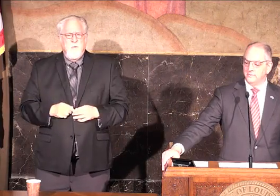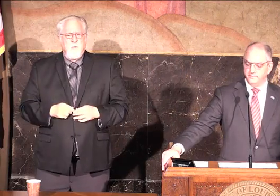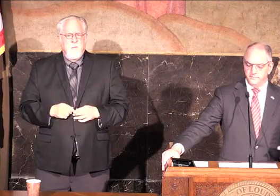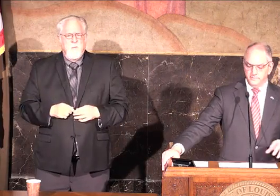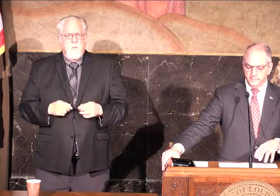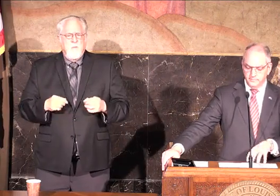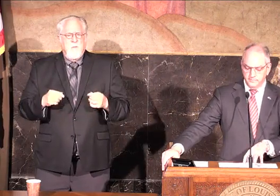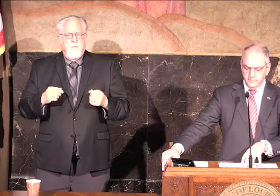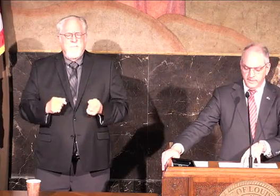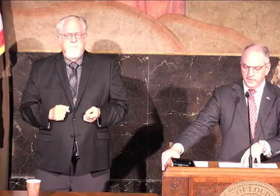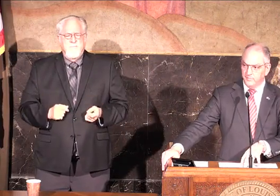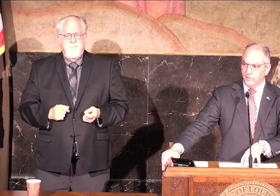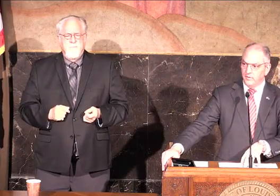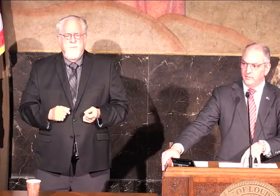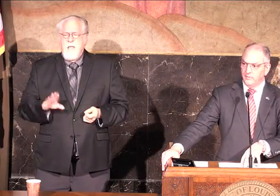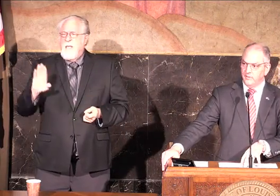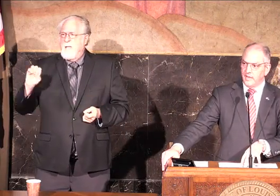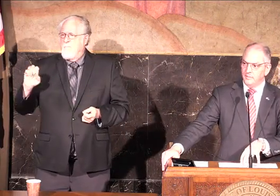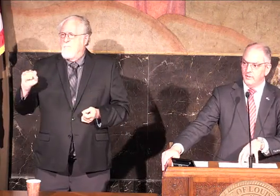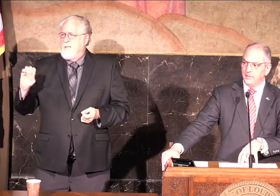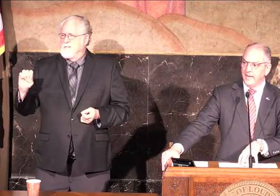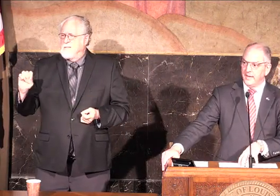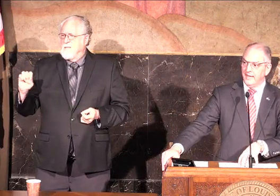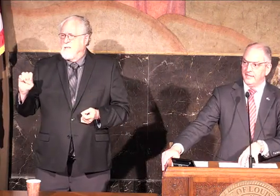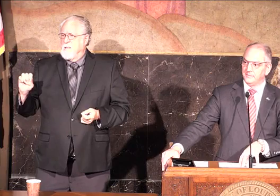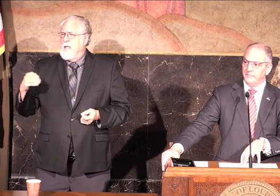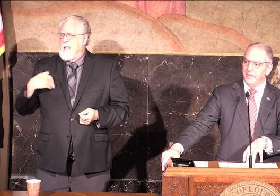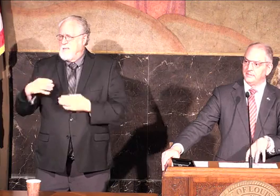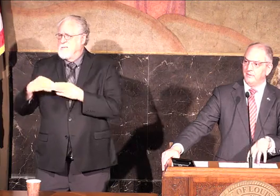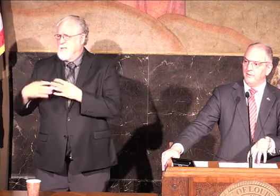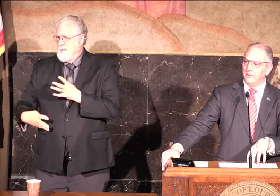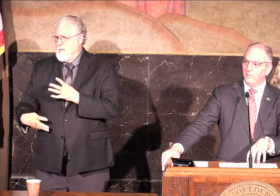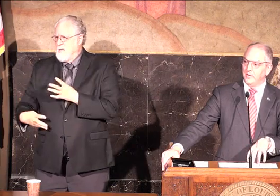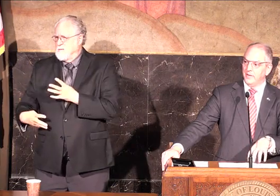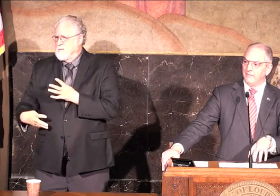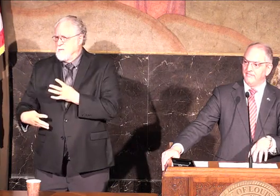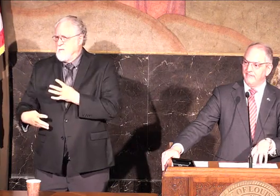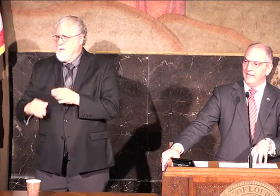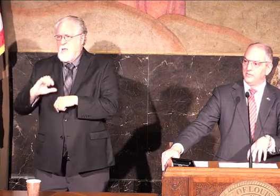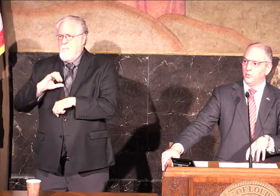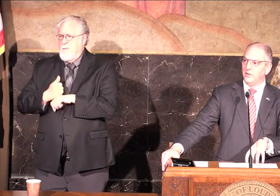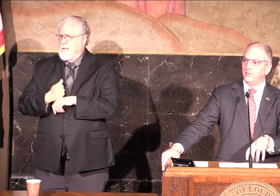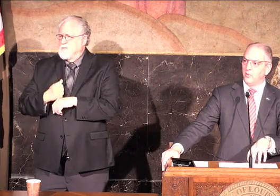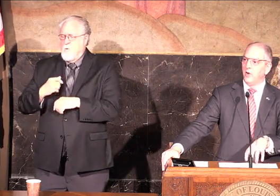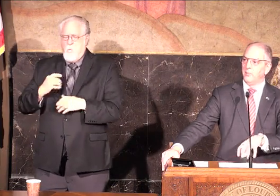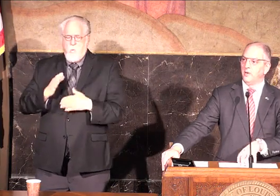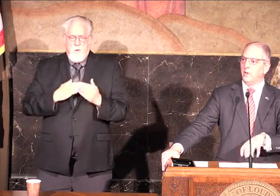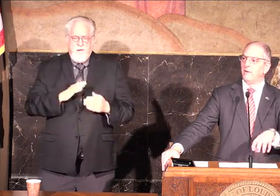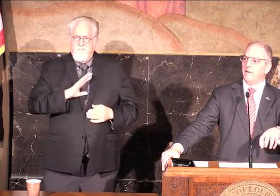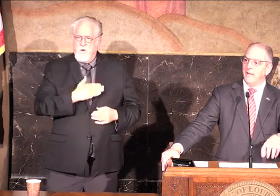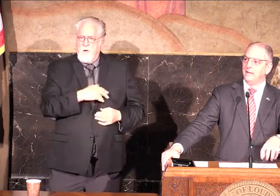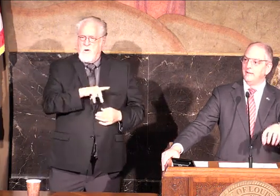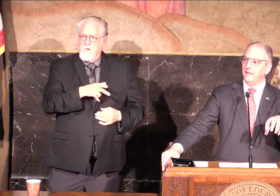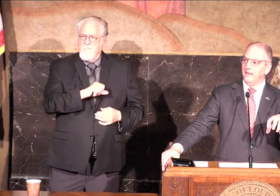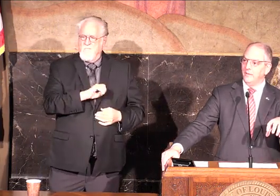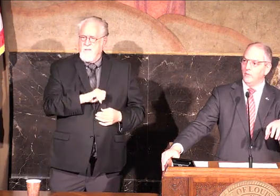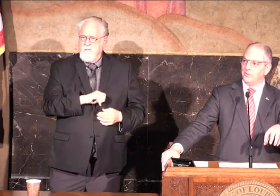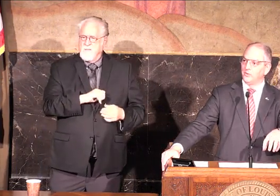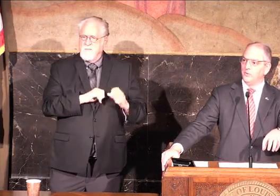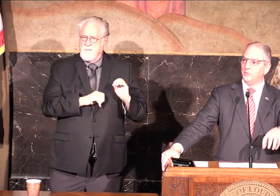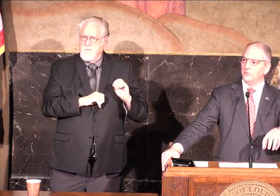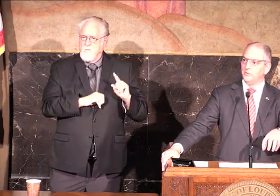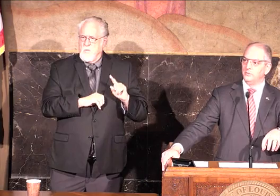The Bessie board came up with guidelines based on whatever phase of reopening we are in